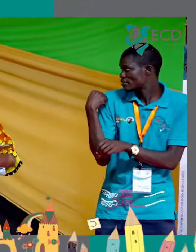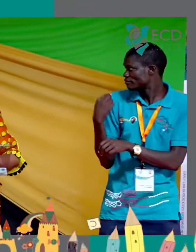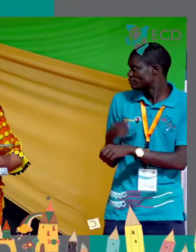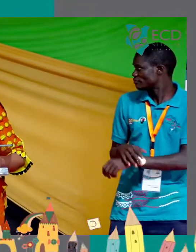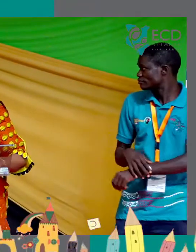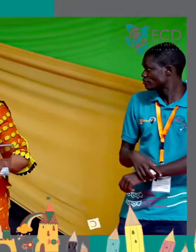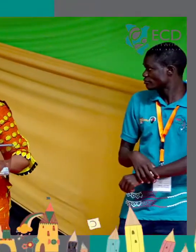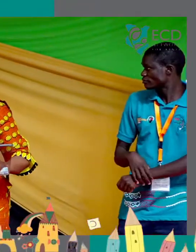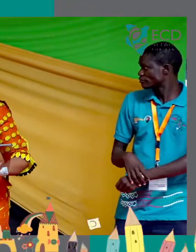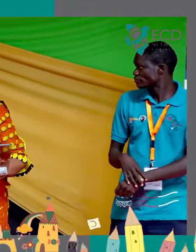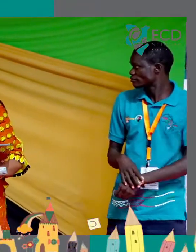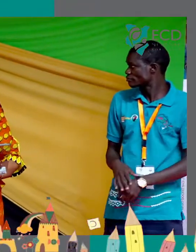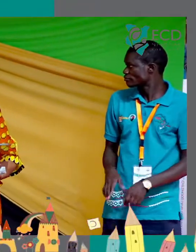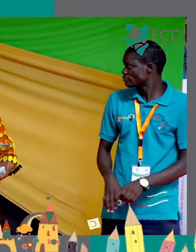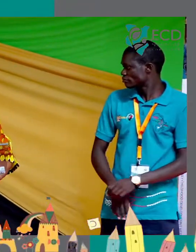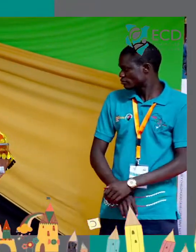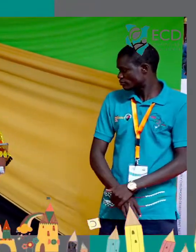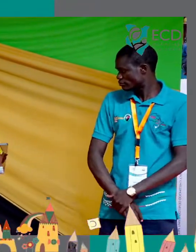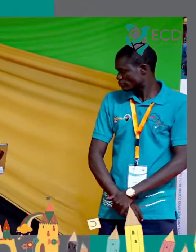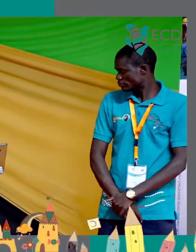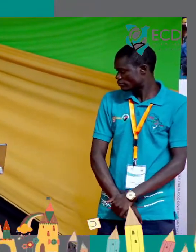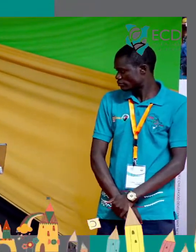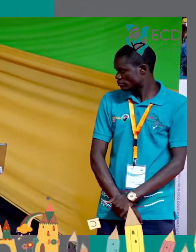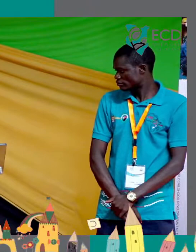you and welcome. Thank you very much.